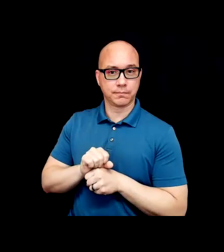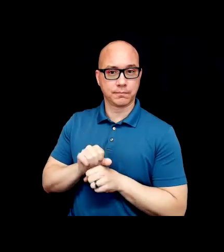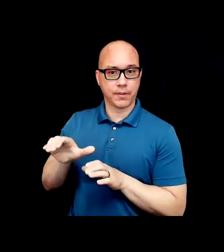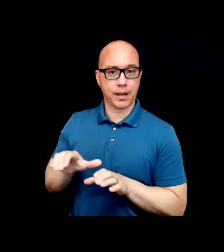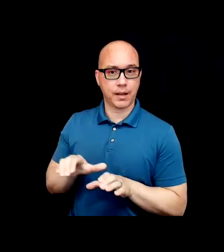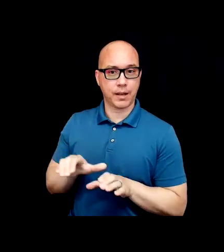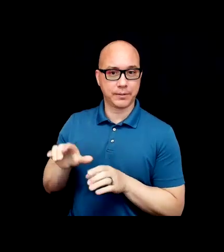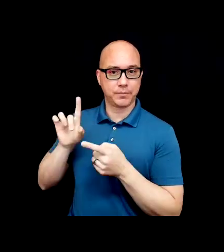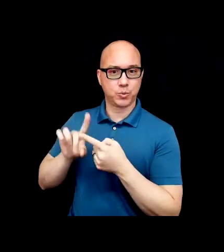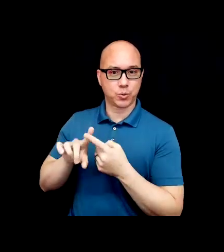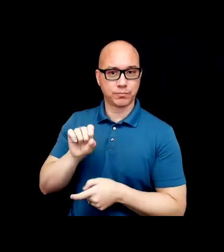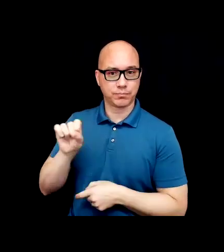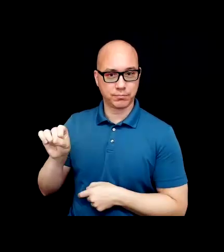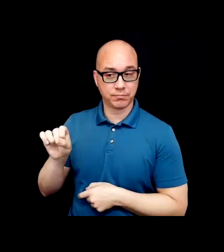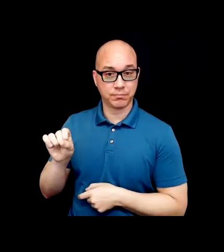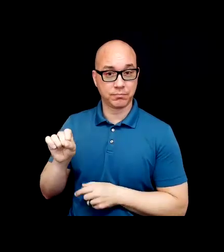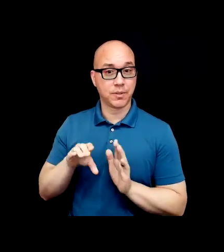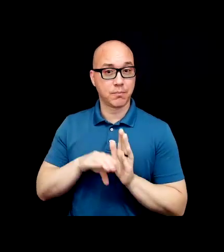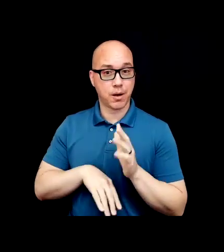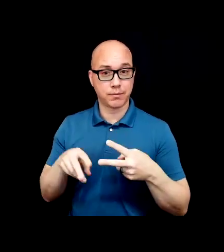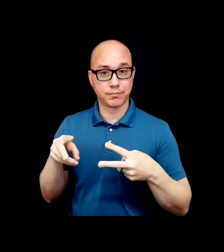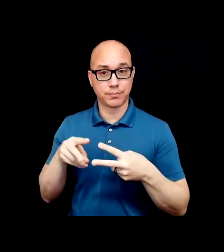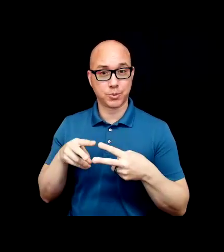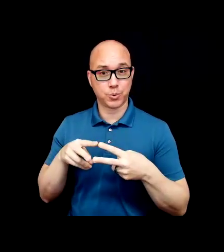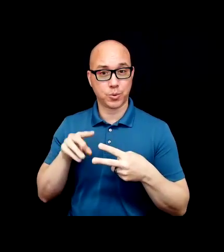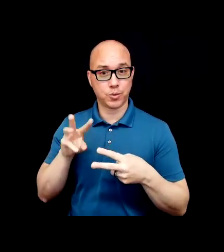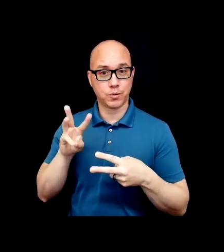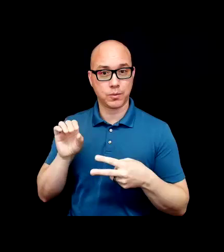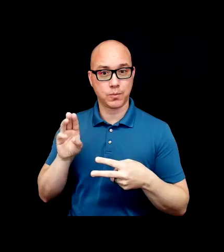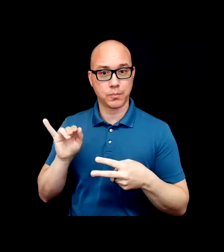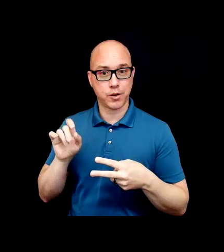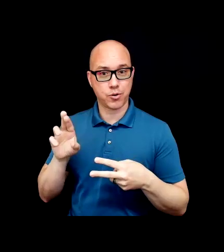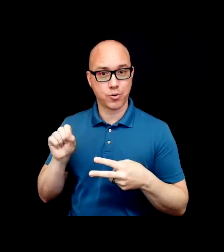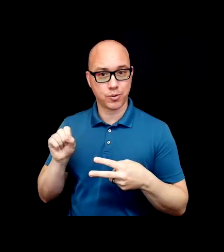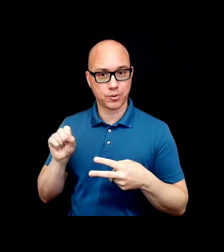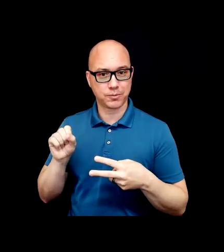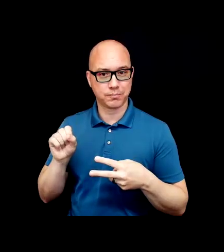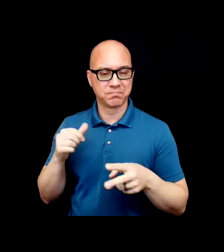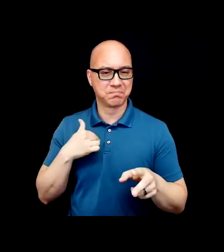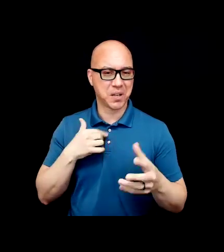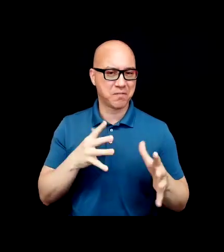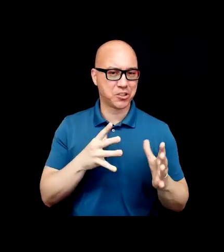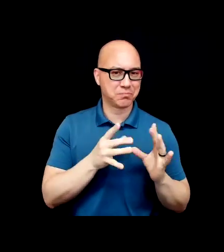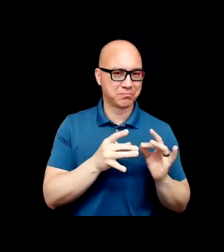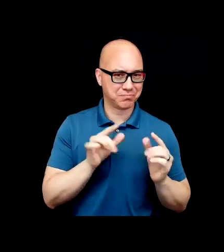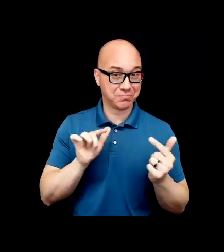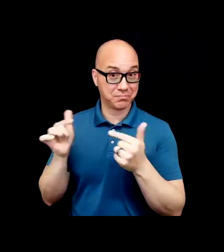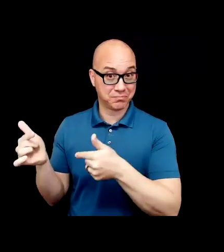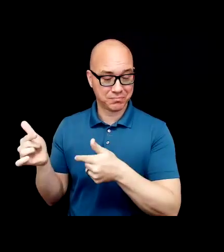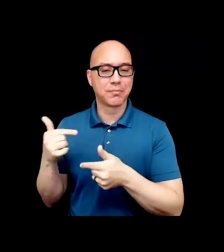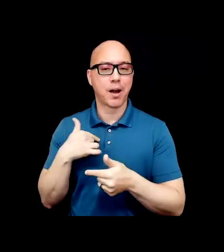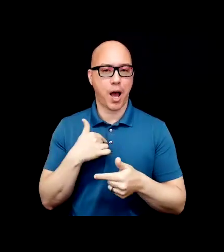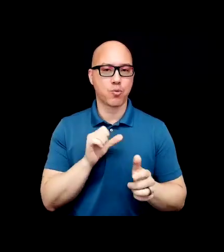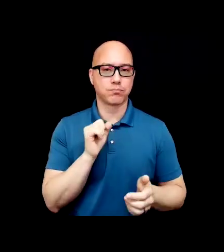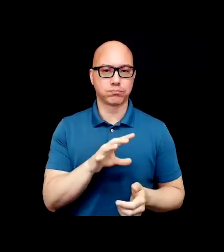Security. There's a link to 2 different webinars that are on this slide. After I finish chatting and kick it over to Taliba, I'll drop the links to